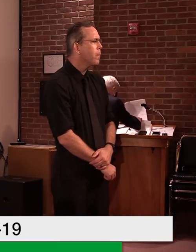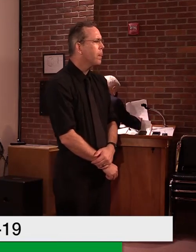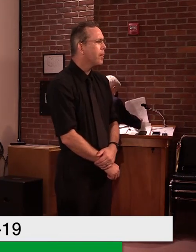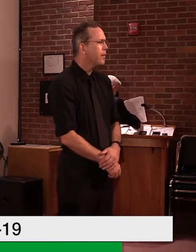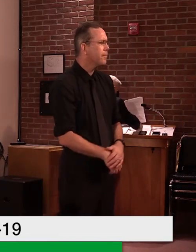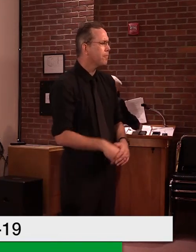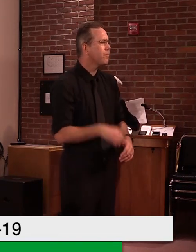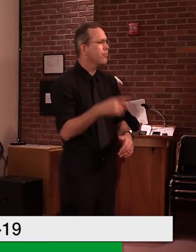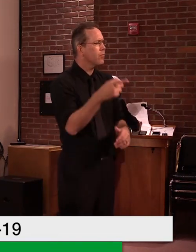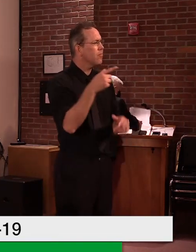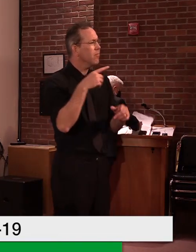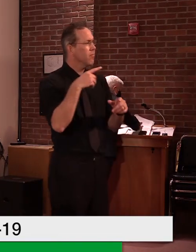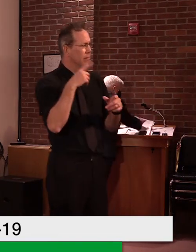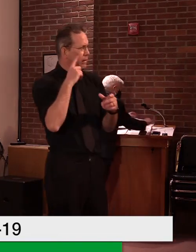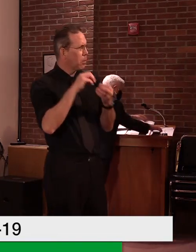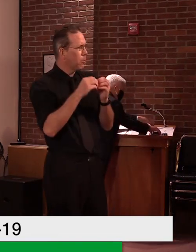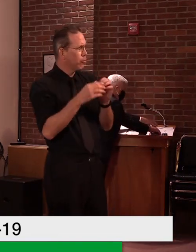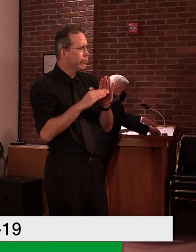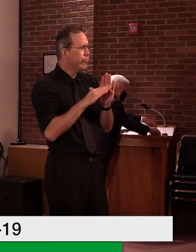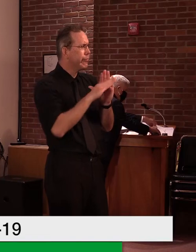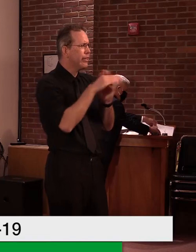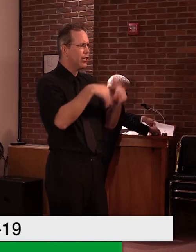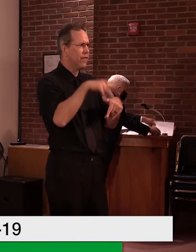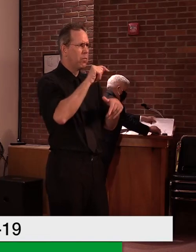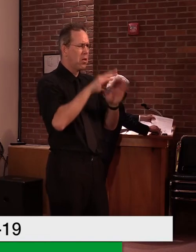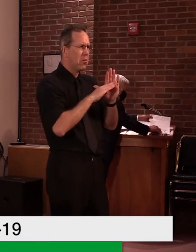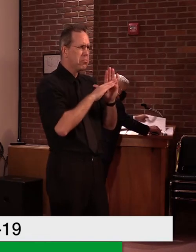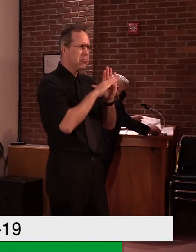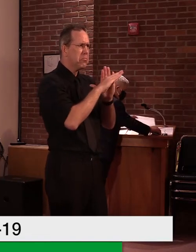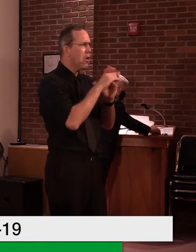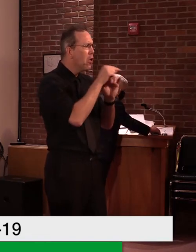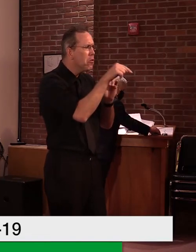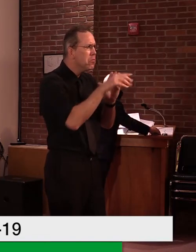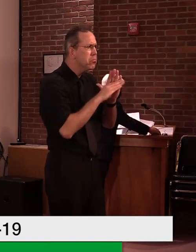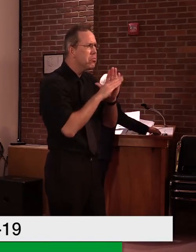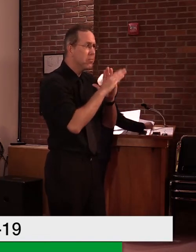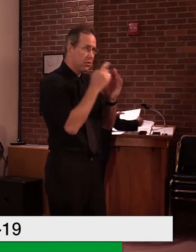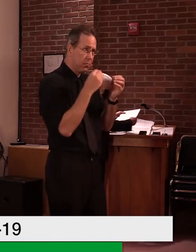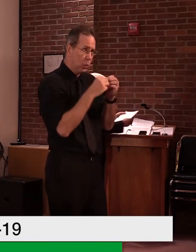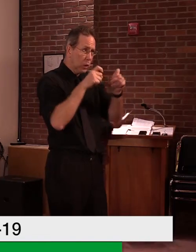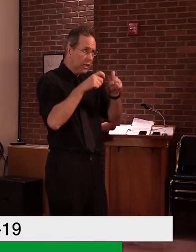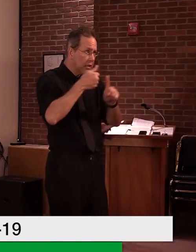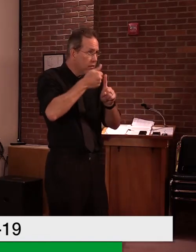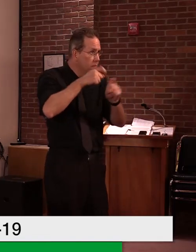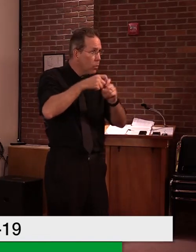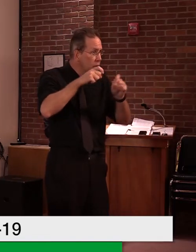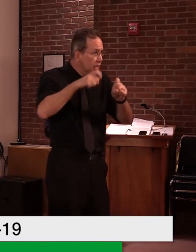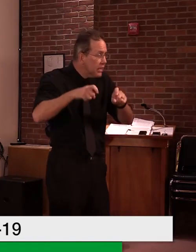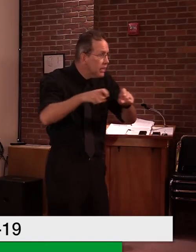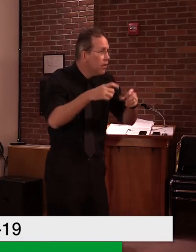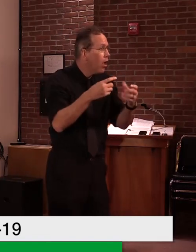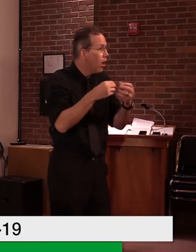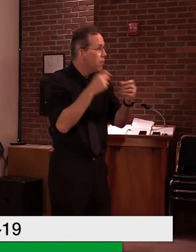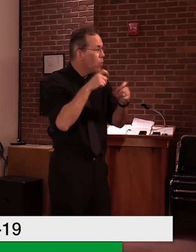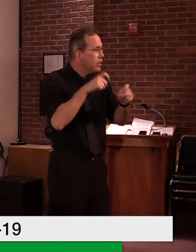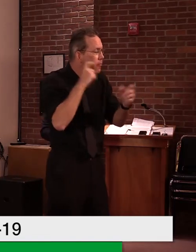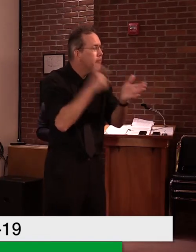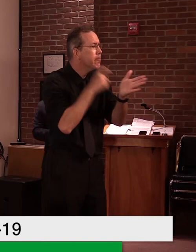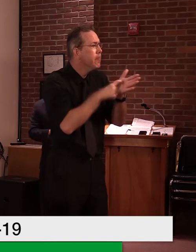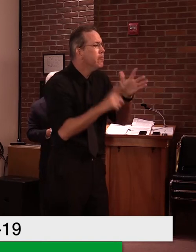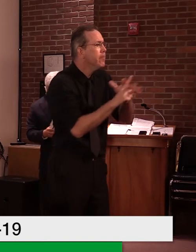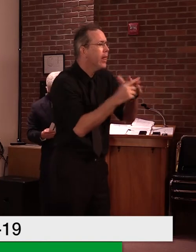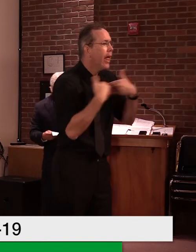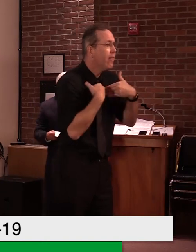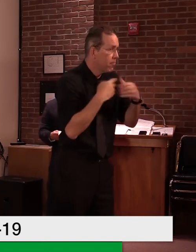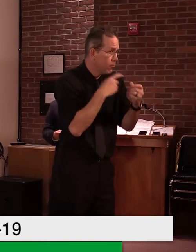I'll let Dr. Levine and or Commissioner Pichek answer that. But we still have a very low positivity rate. So